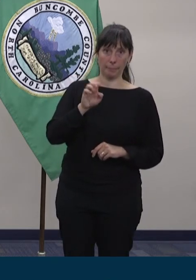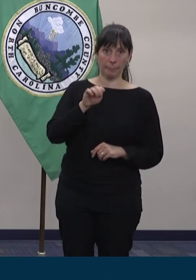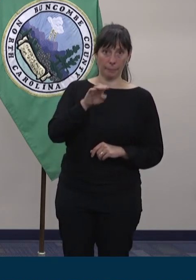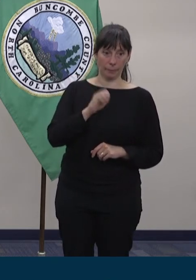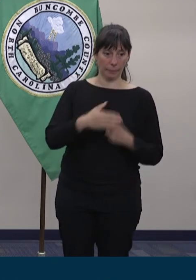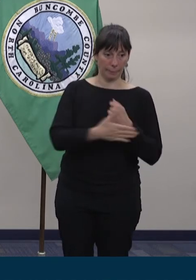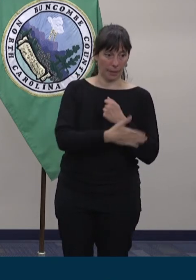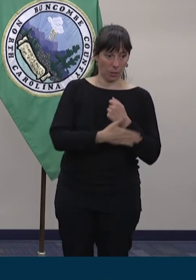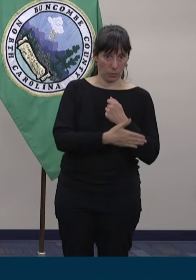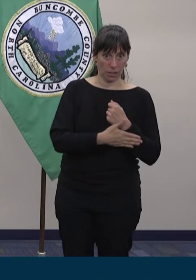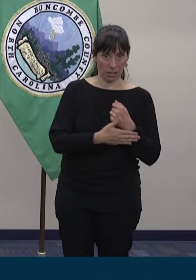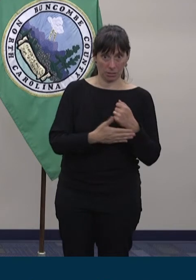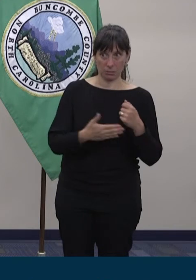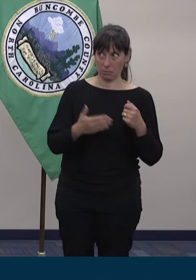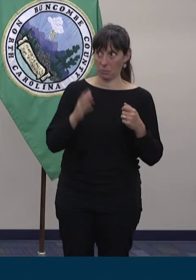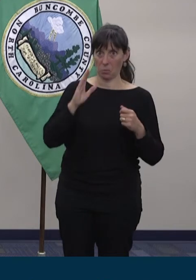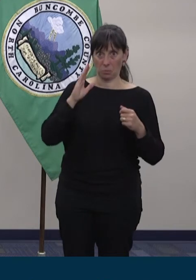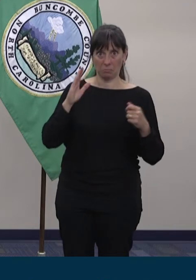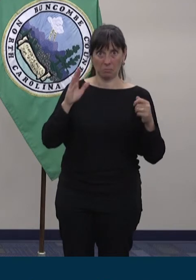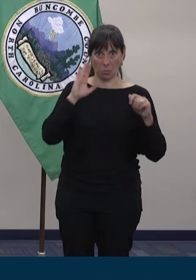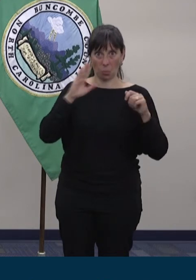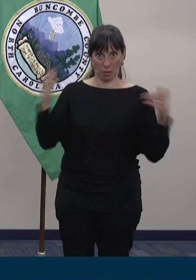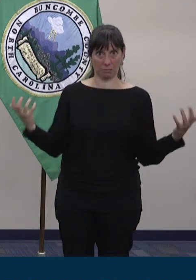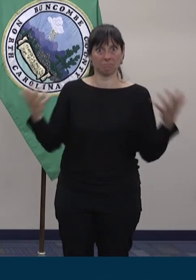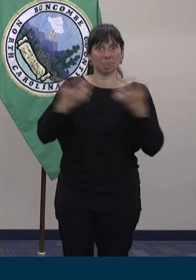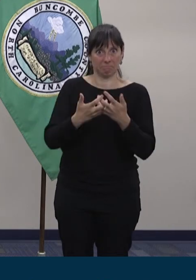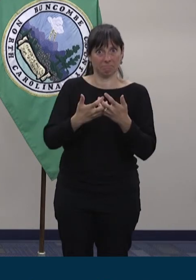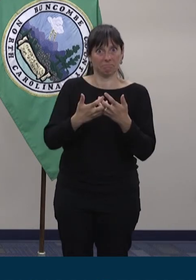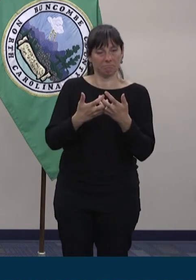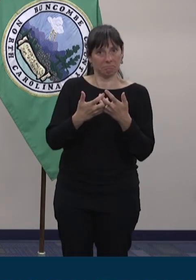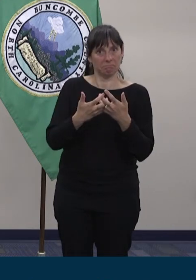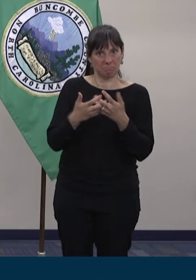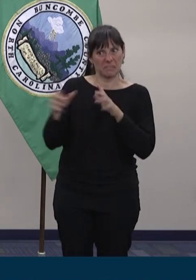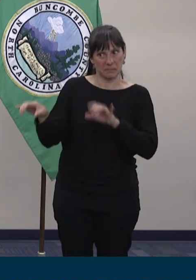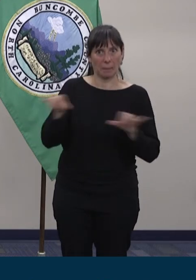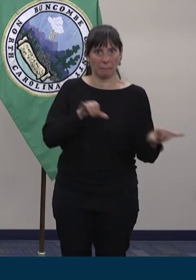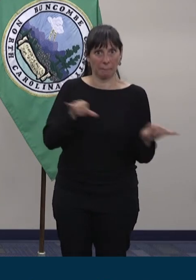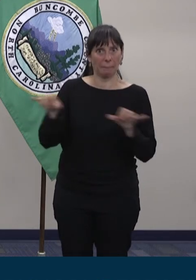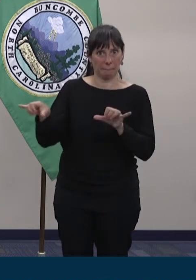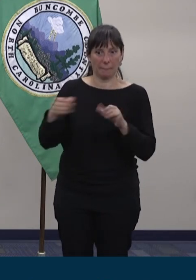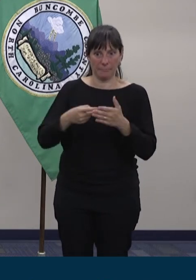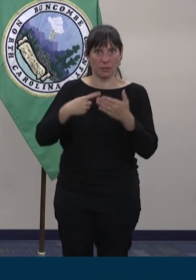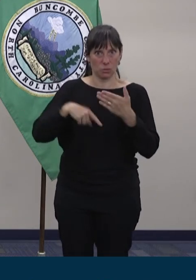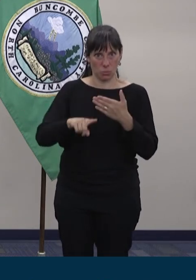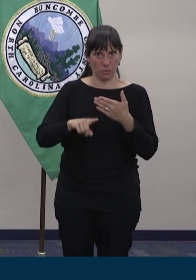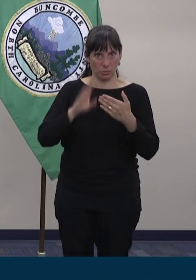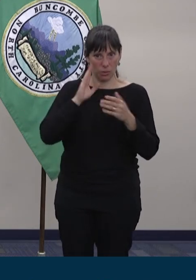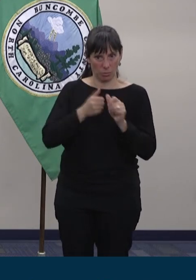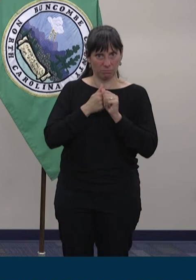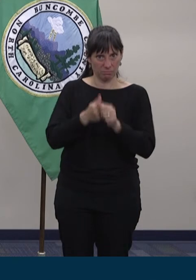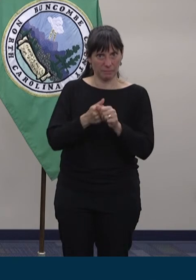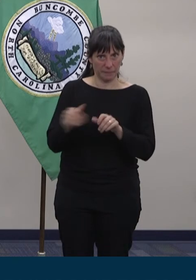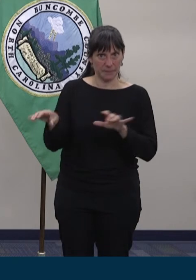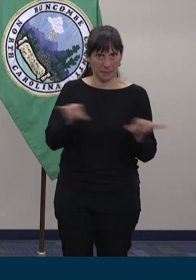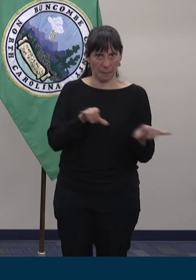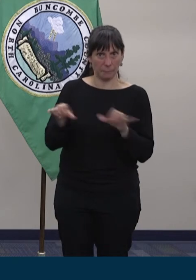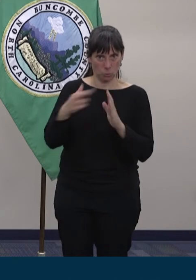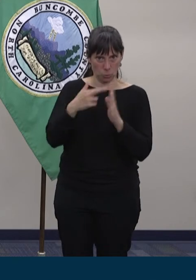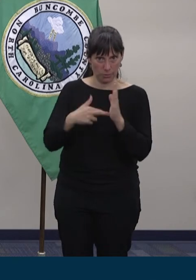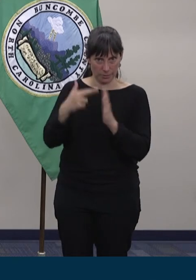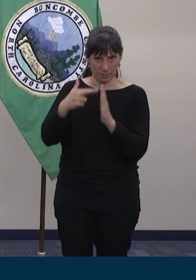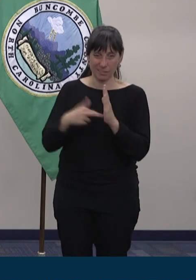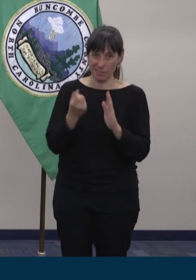week. There is, however, one large and important change. As part of Executive Order